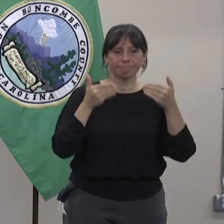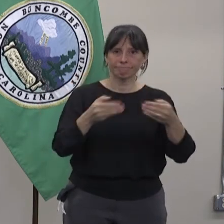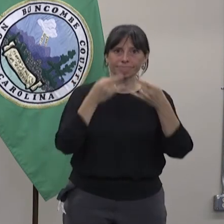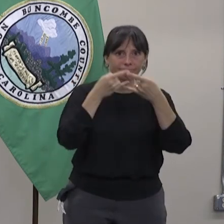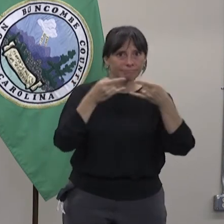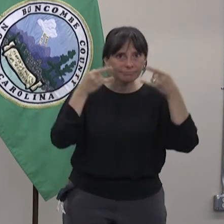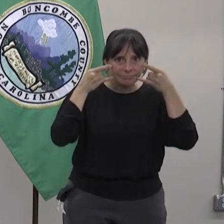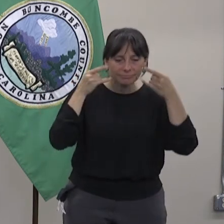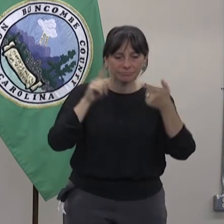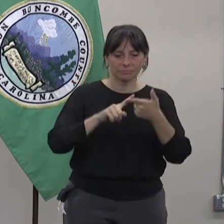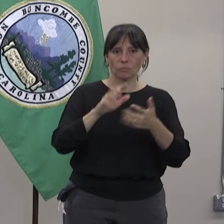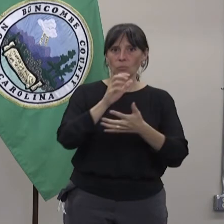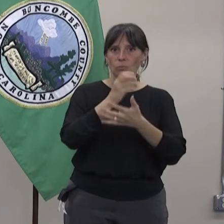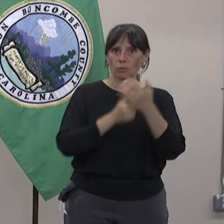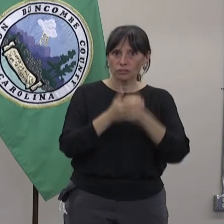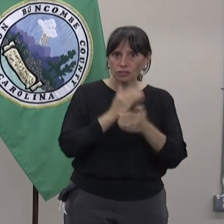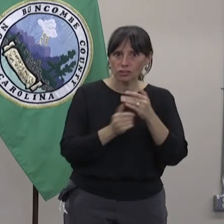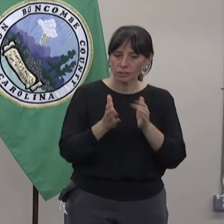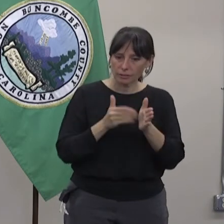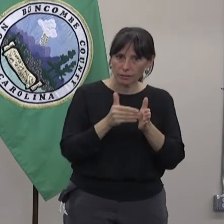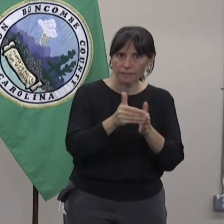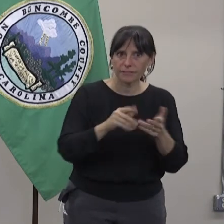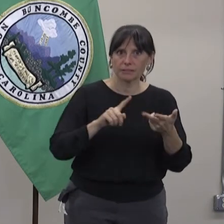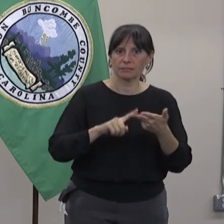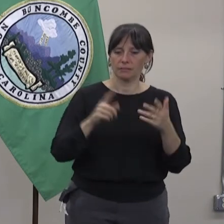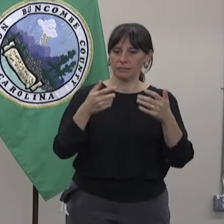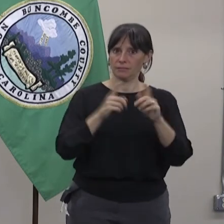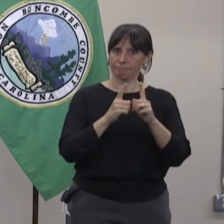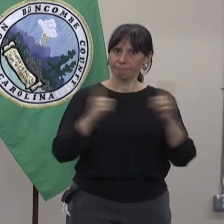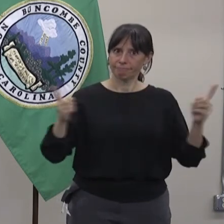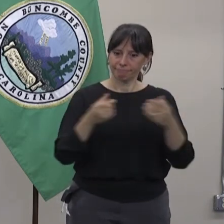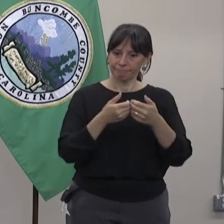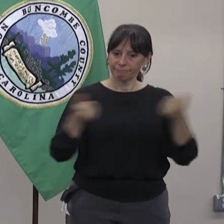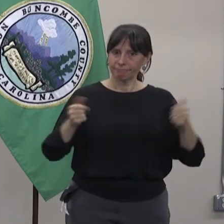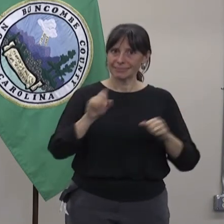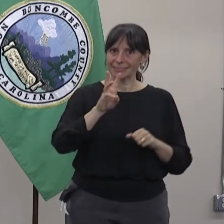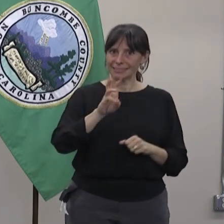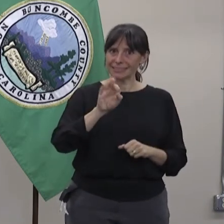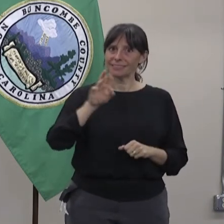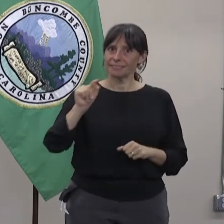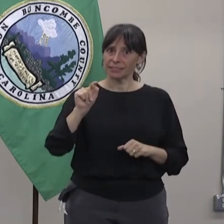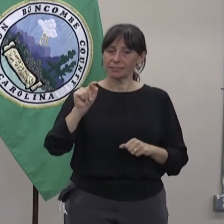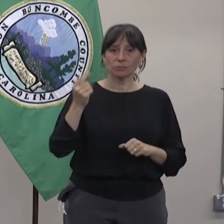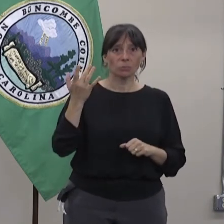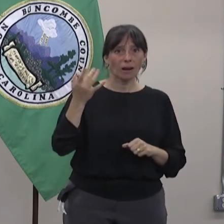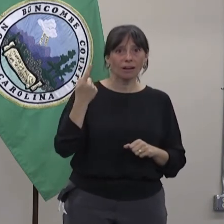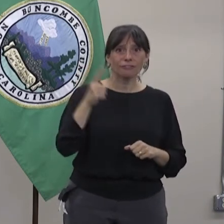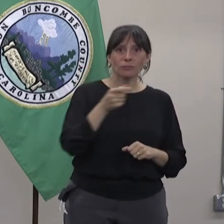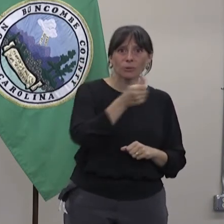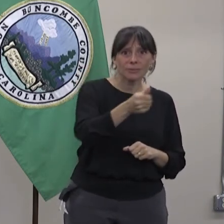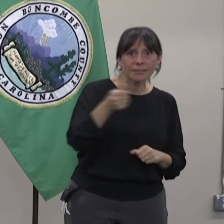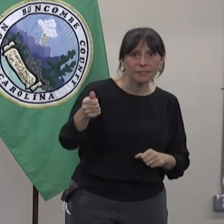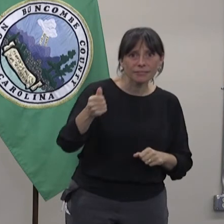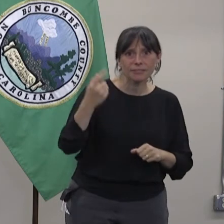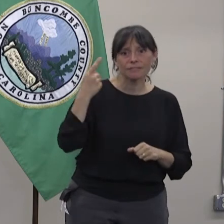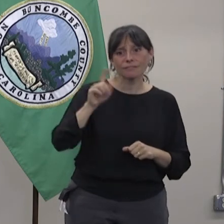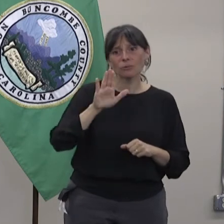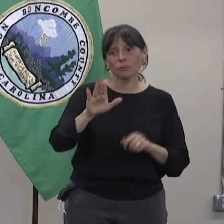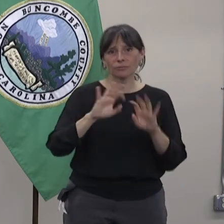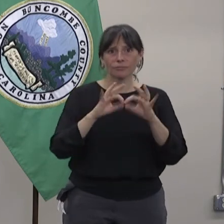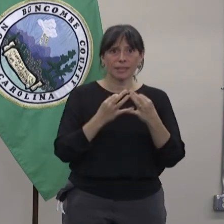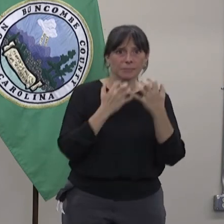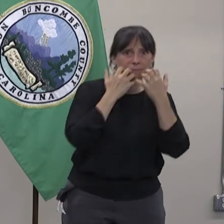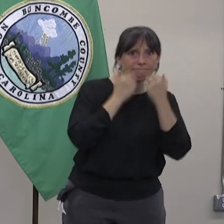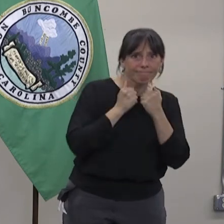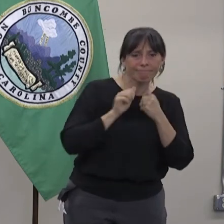hands often. Stay 6 feet apart. Do it for yourself. Do it for your loved ones. Do it for